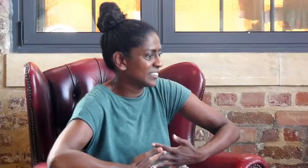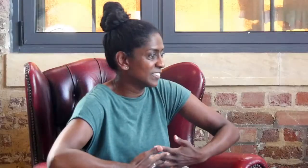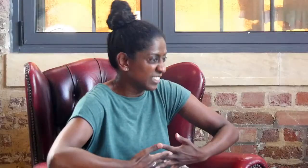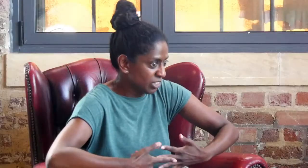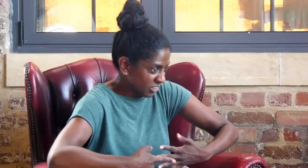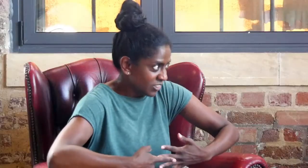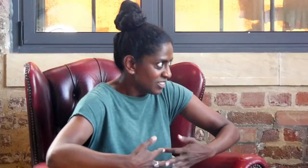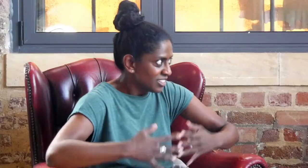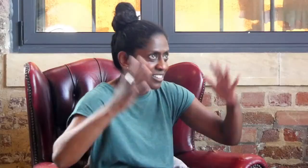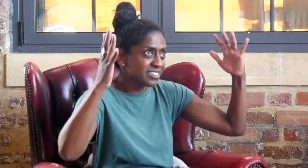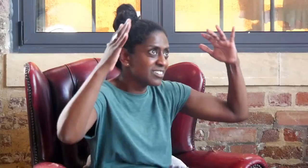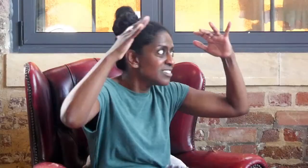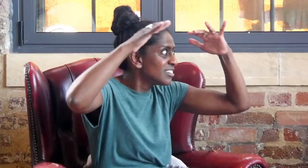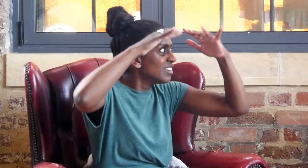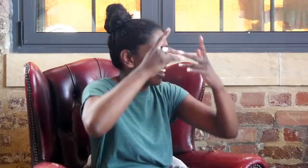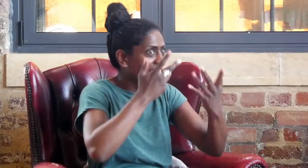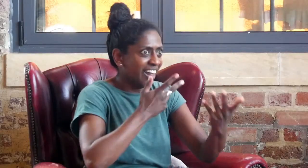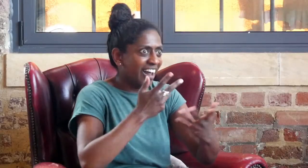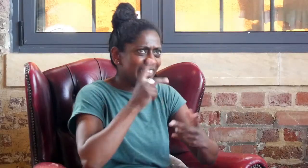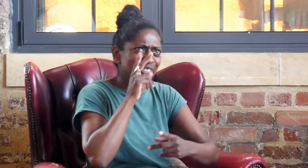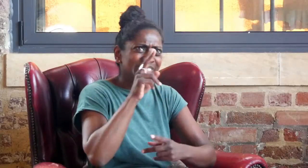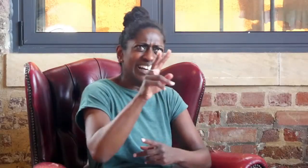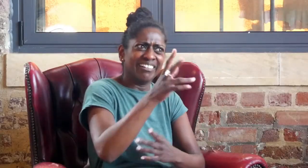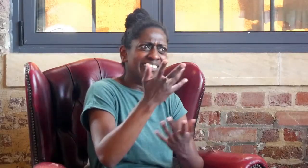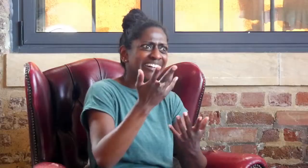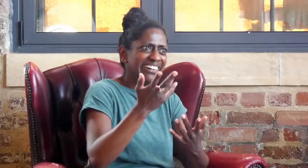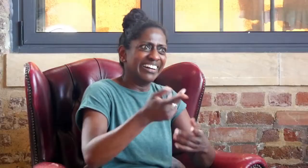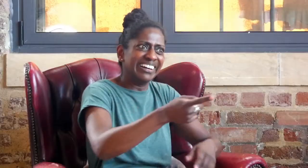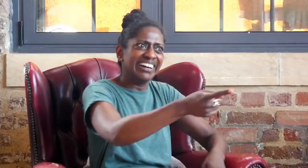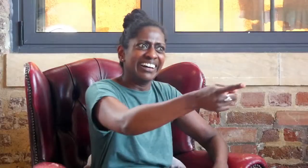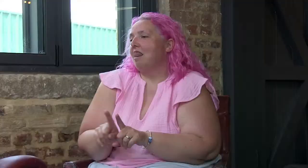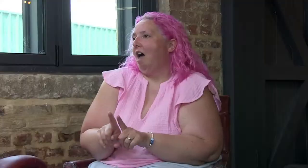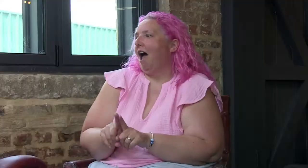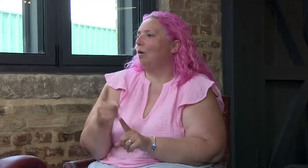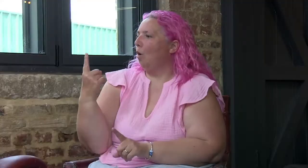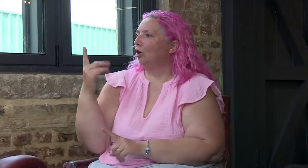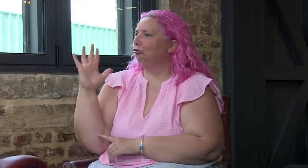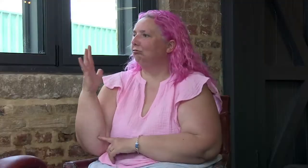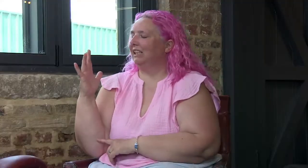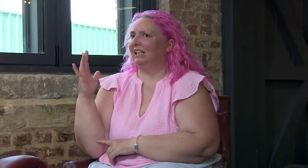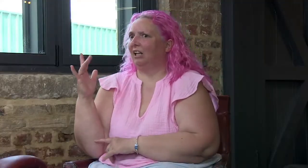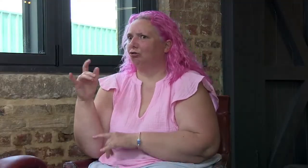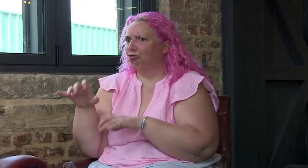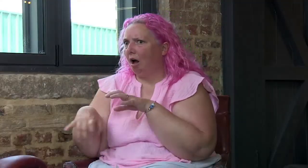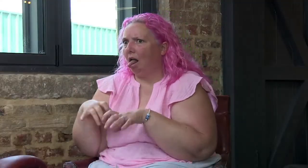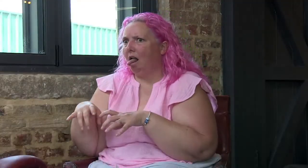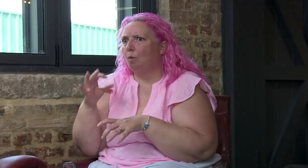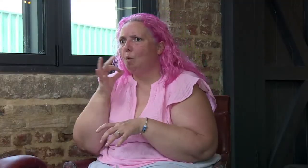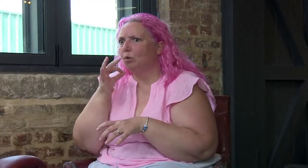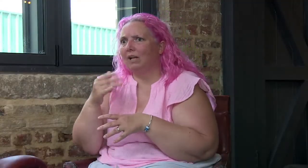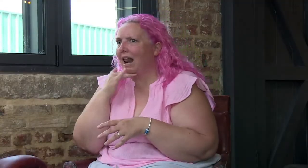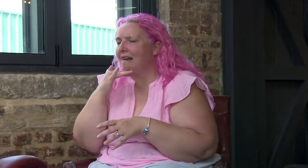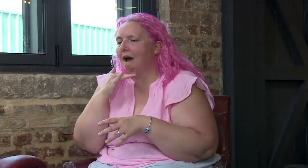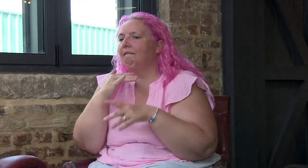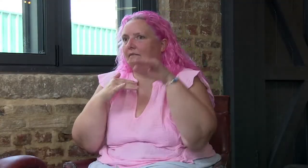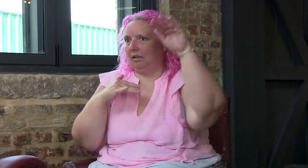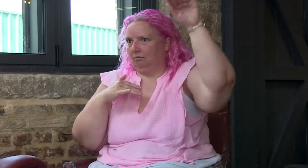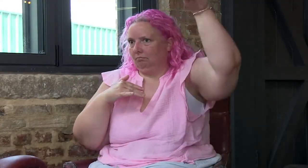and the roots go and join up with each other underneath the ground. It's impressive. Yeah, very therapeutic. And I